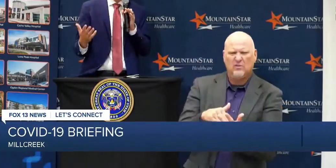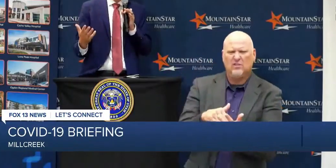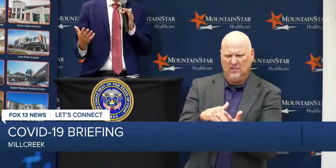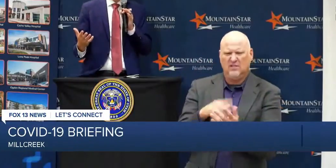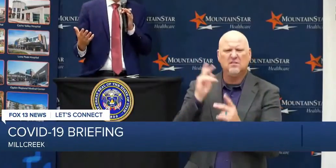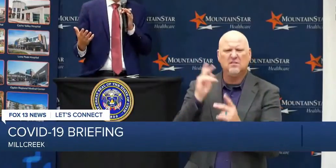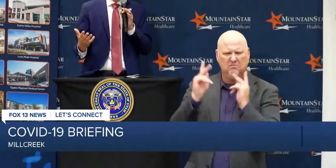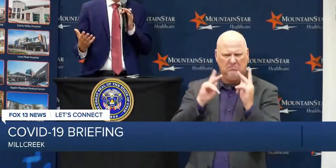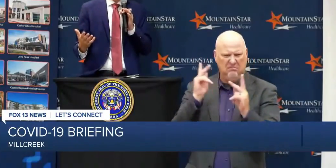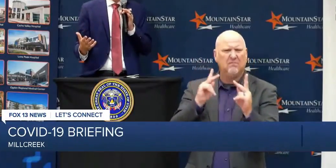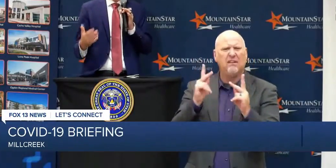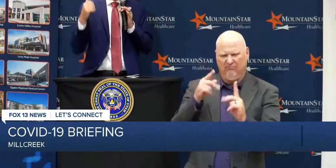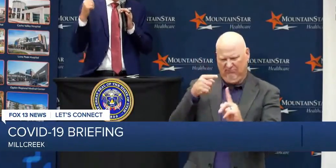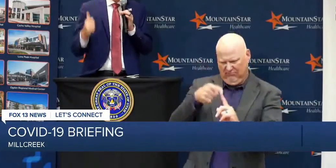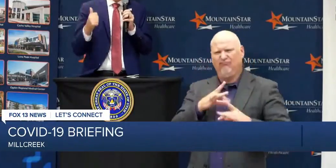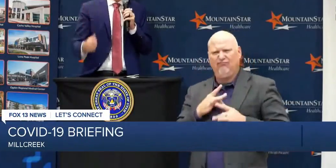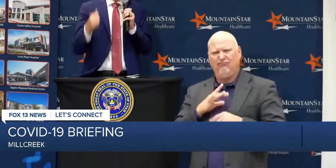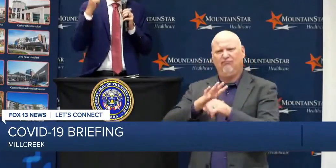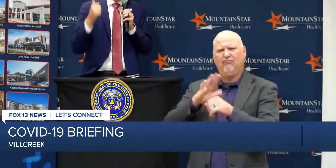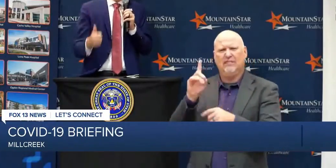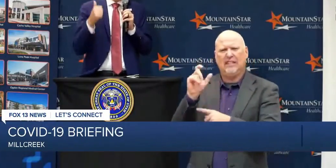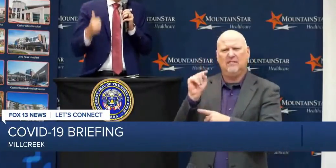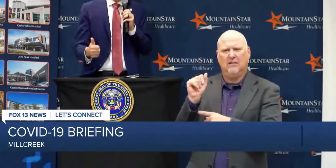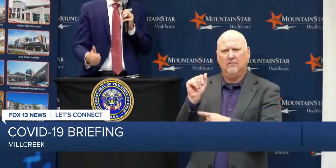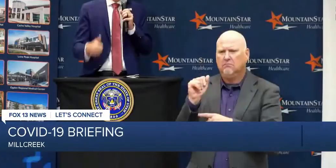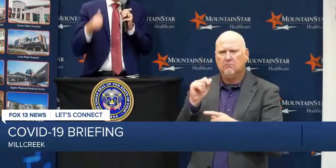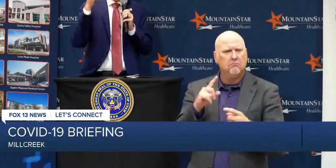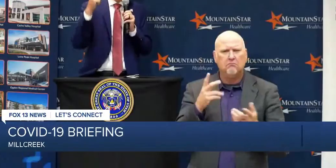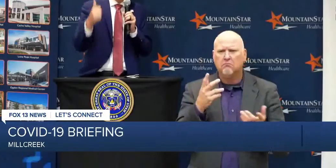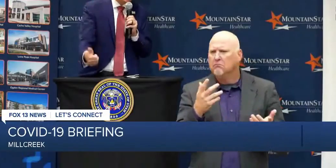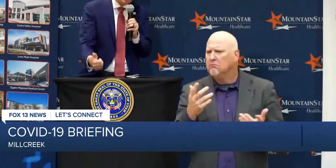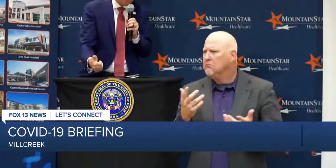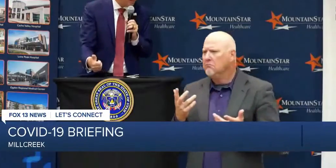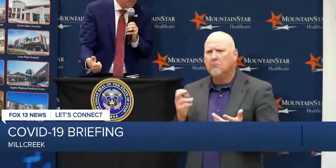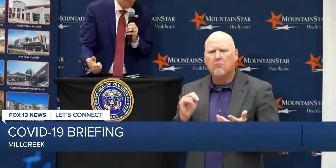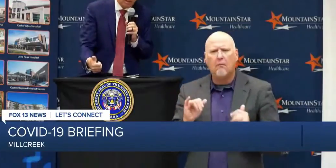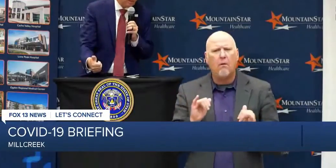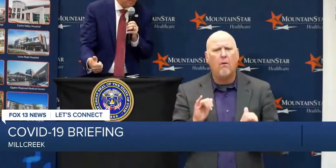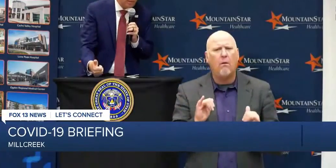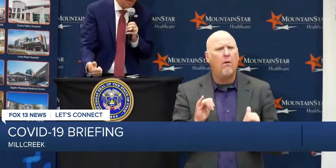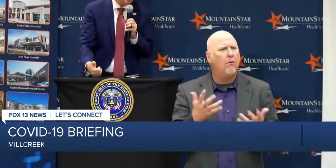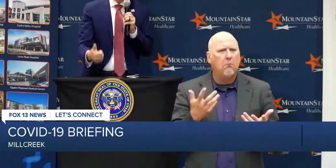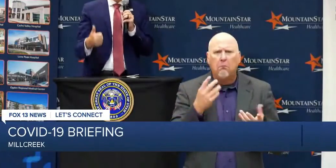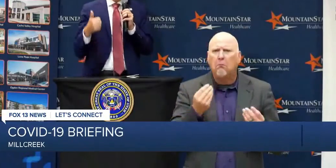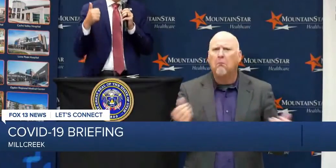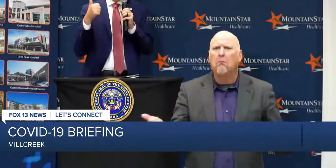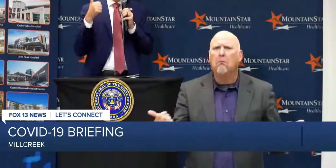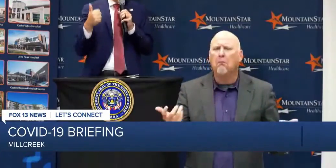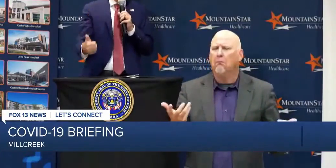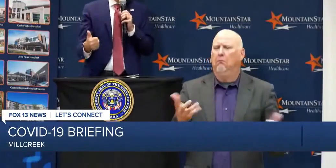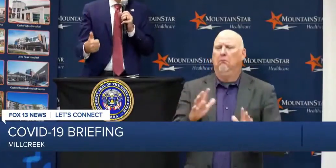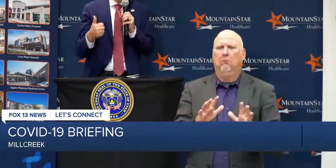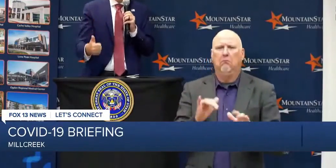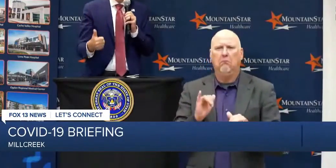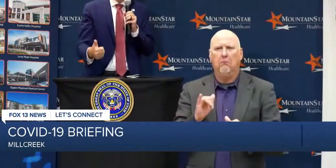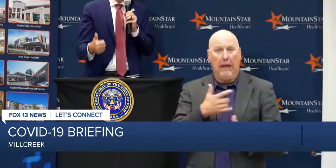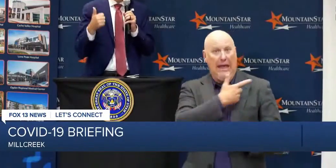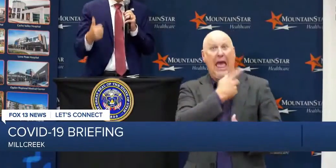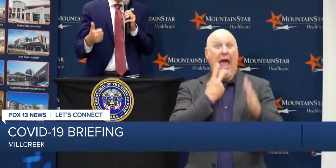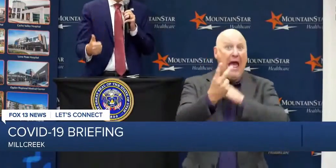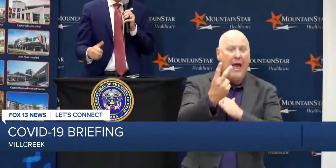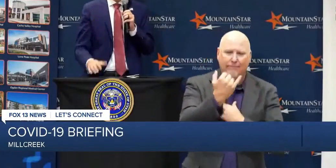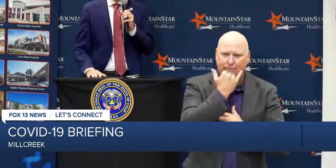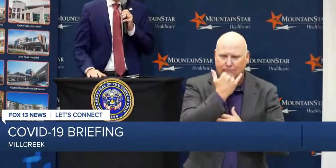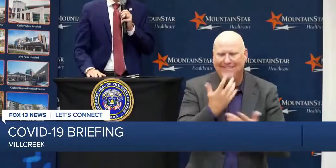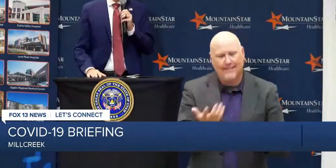can tell me when this is going to turn around. But what we do know is that vaccines matter. The UK has a higher vaccination rate than Utah, so that's not good.